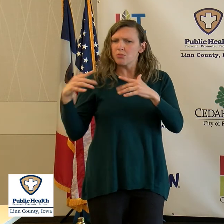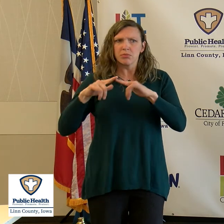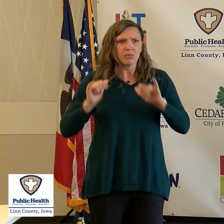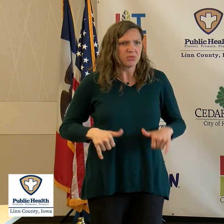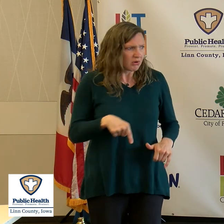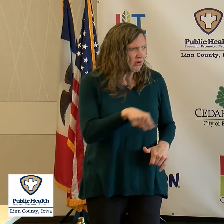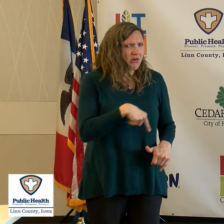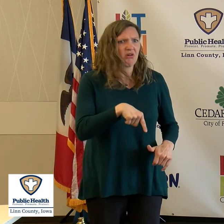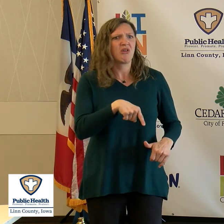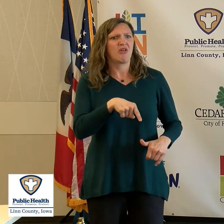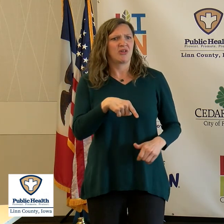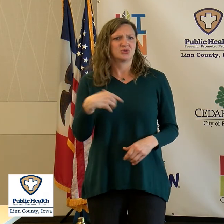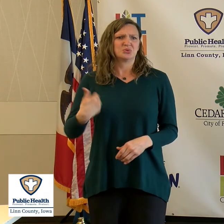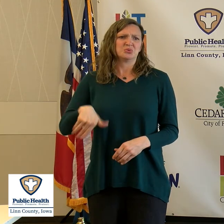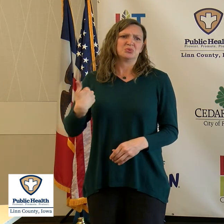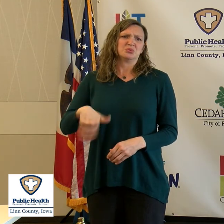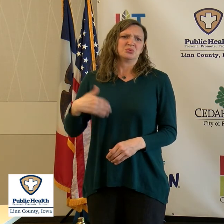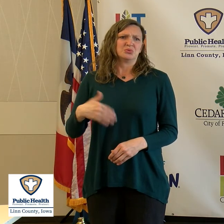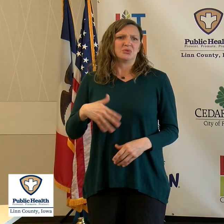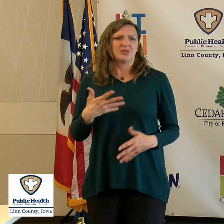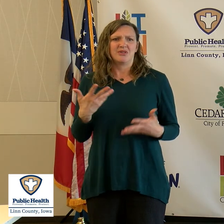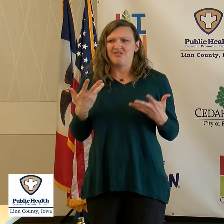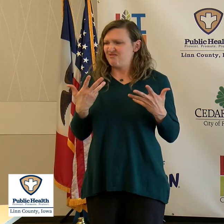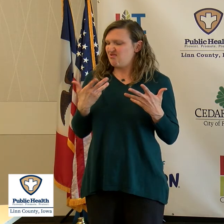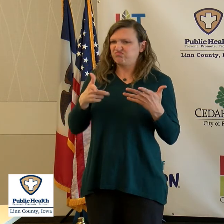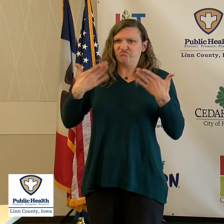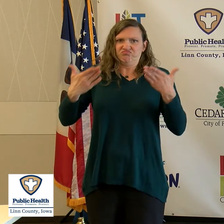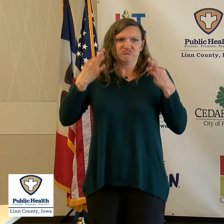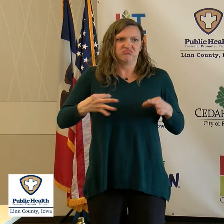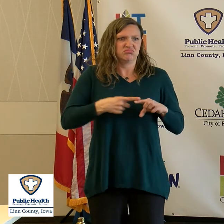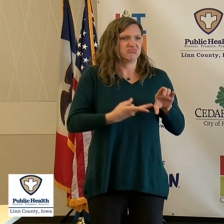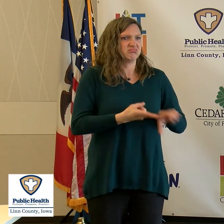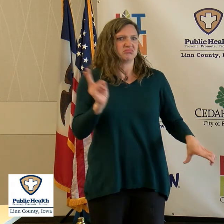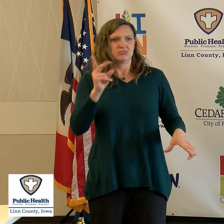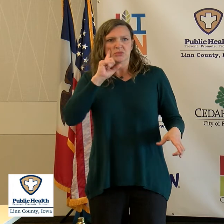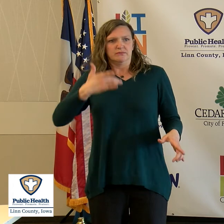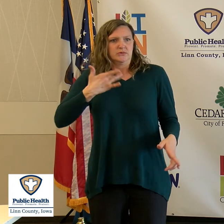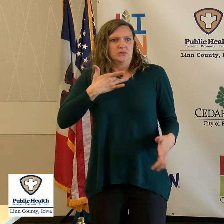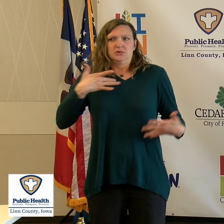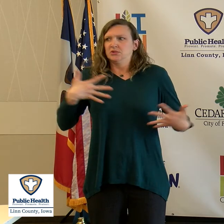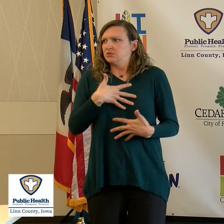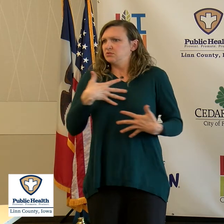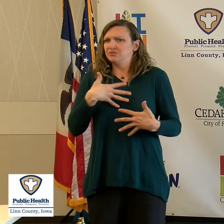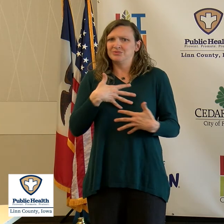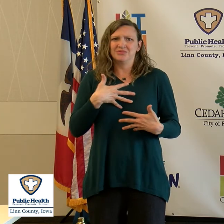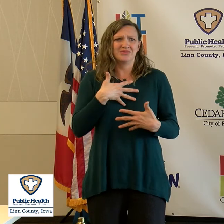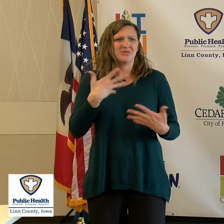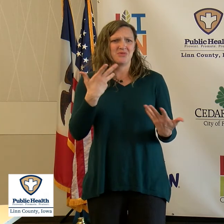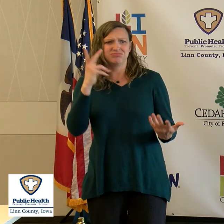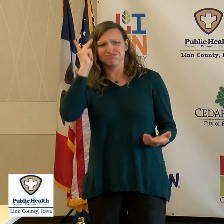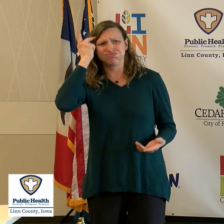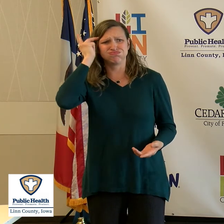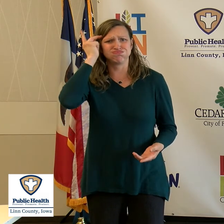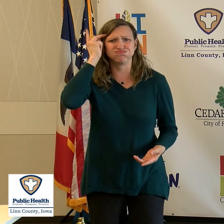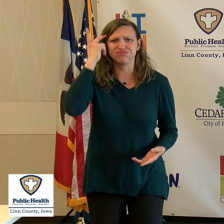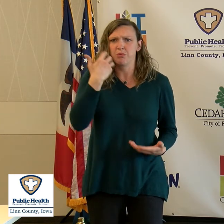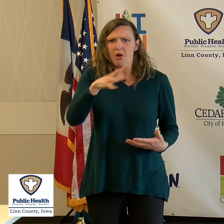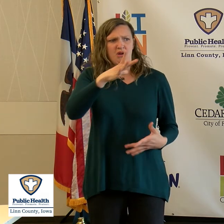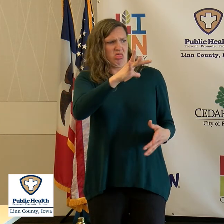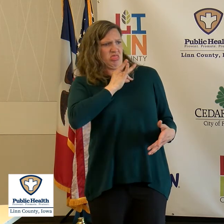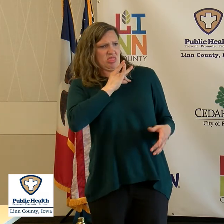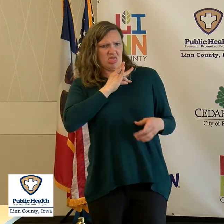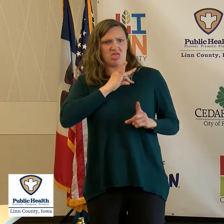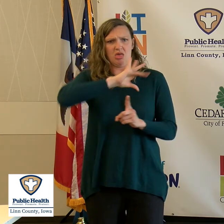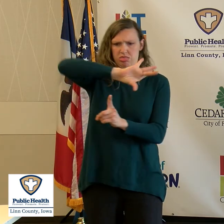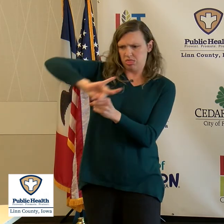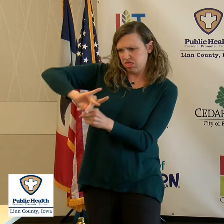so scared. I don't have health insurance now, and I'm not sure how I can feed my children or pay rent. I